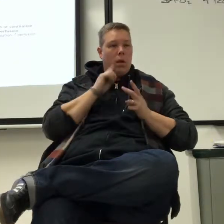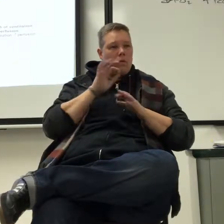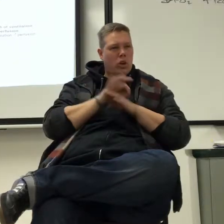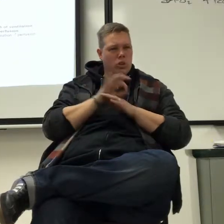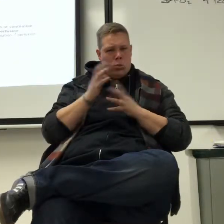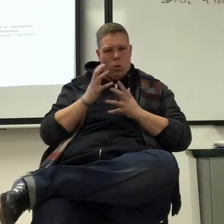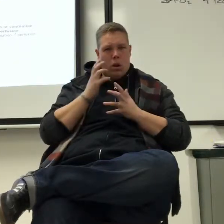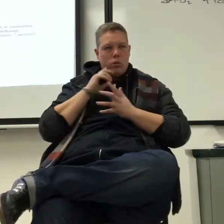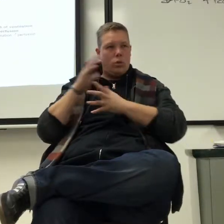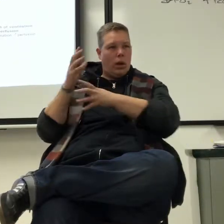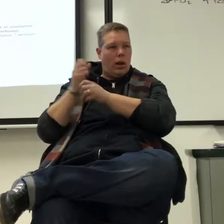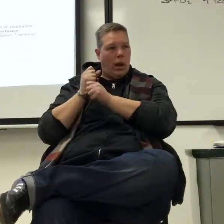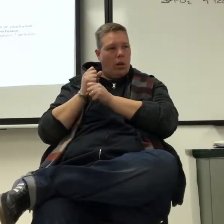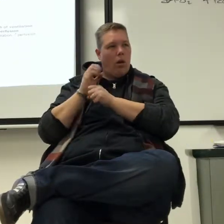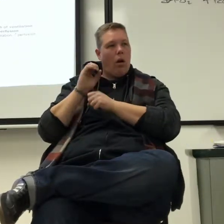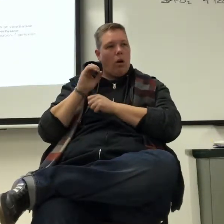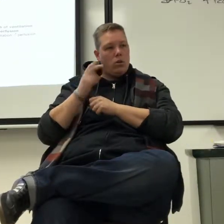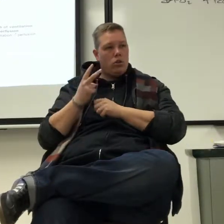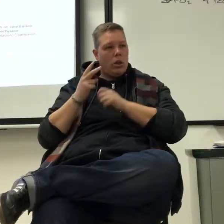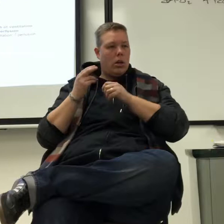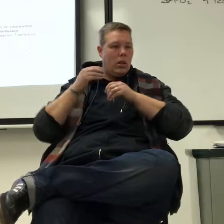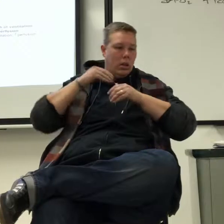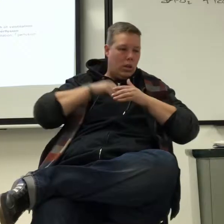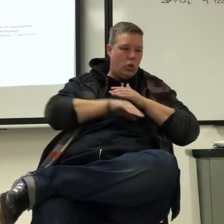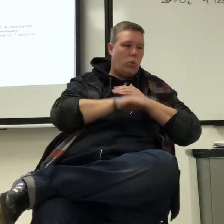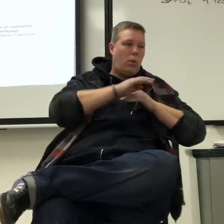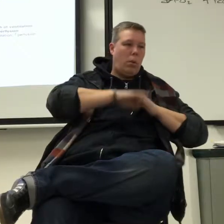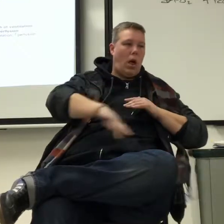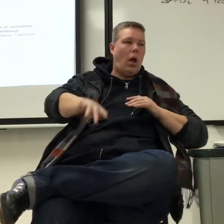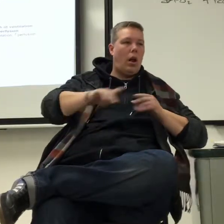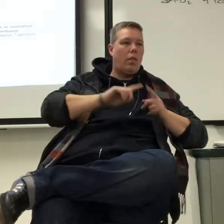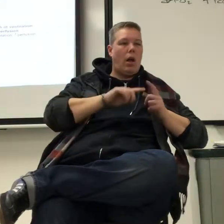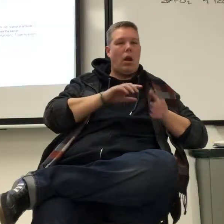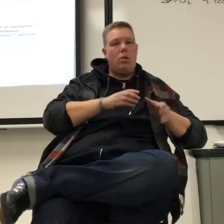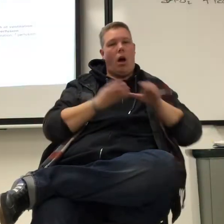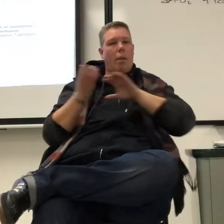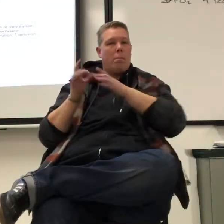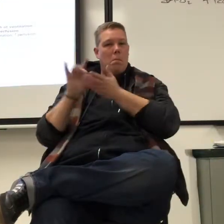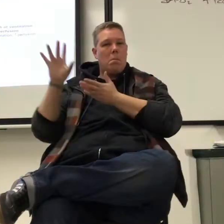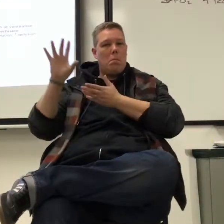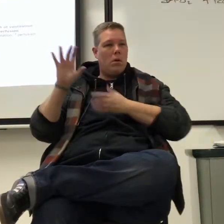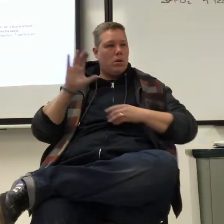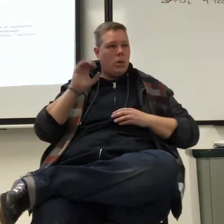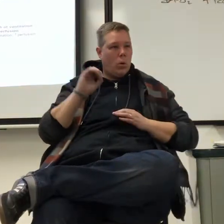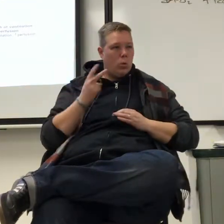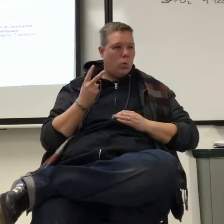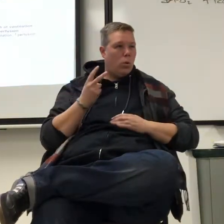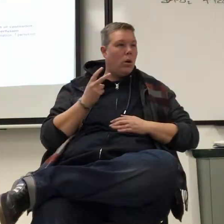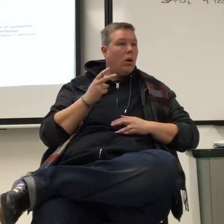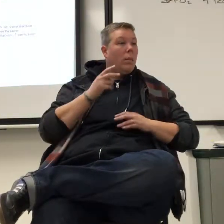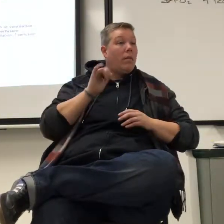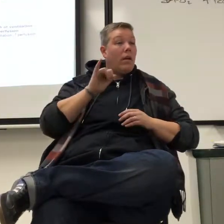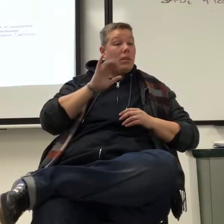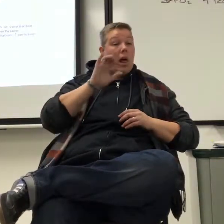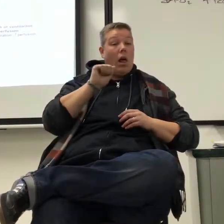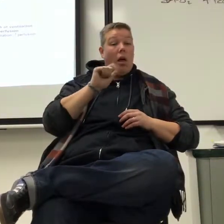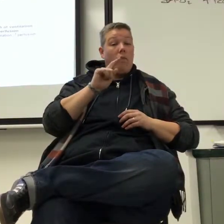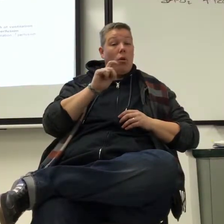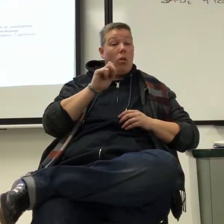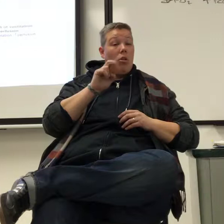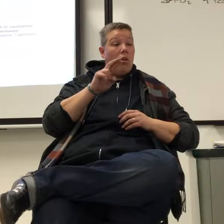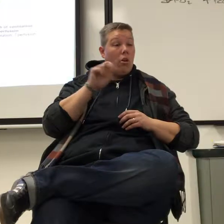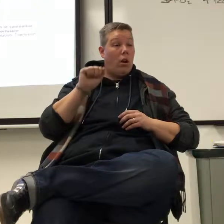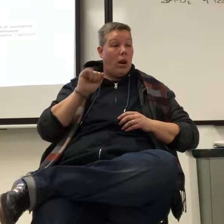oxygen into the bloodstream and dump the CO2. But if it's underventilated, if that's the alveolar air, you don't want to perfuse